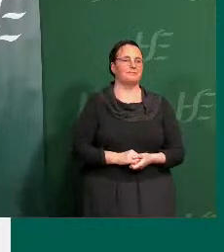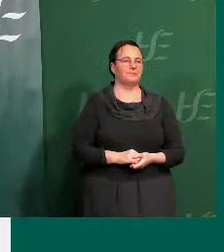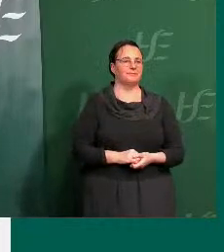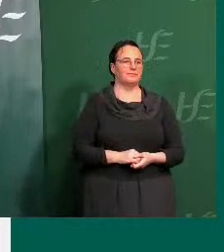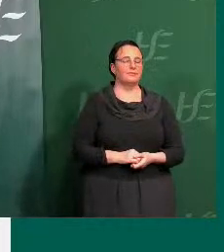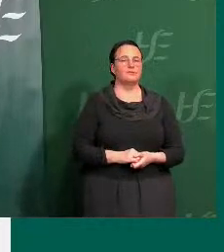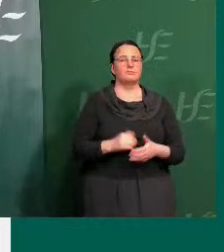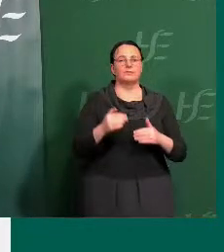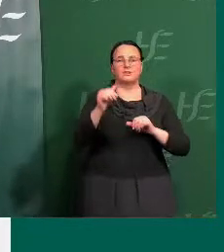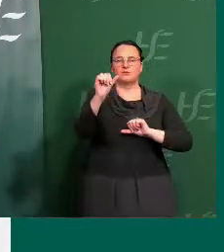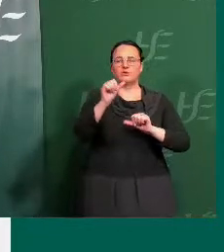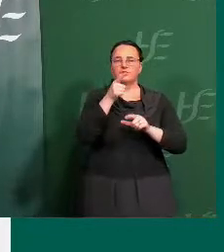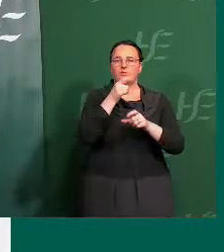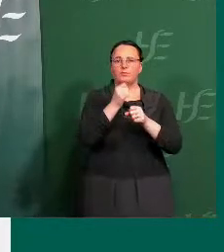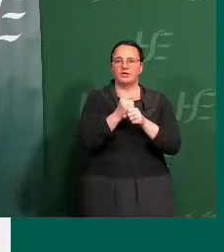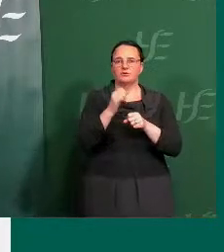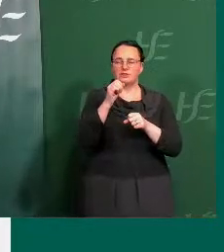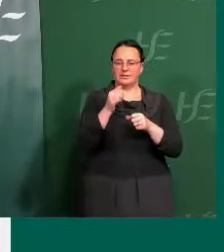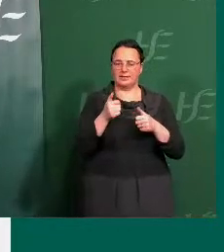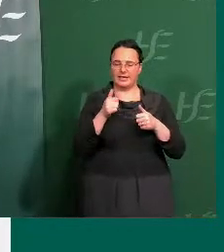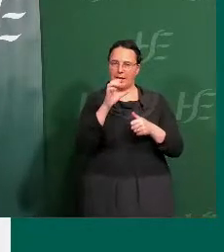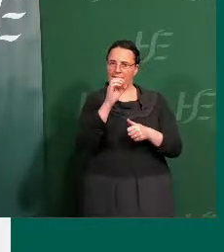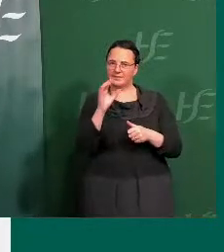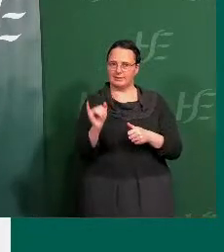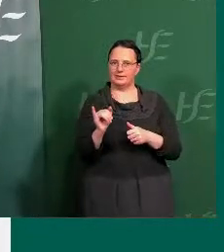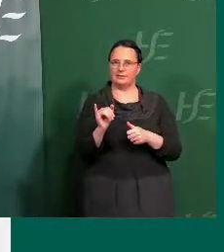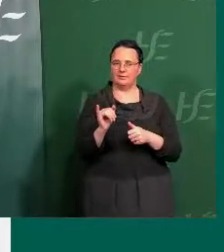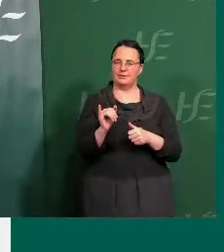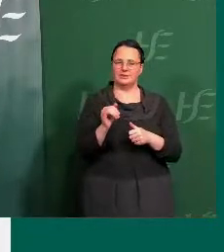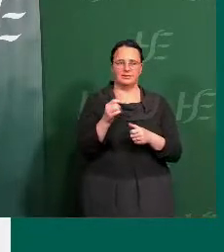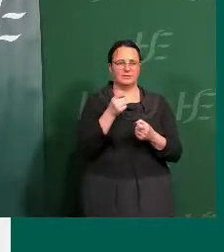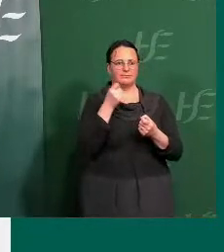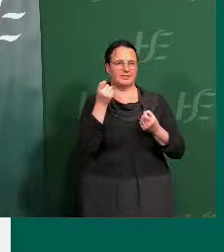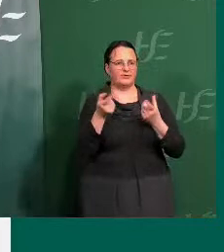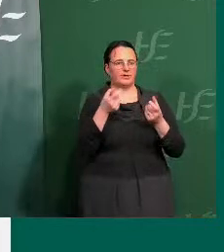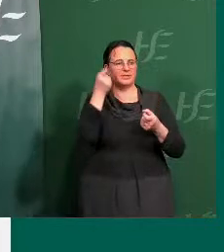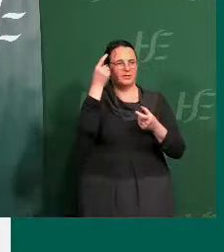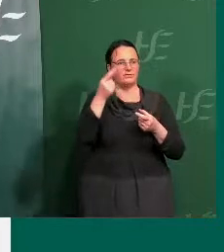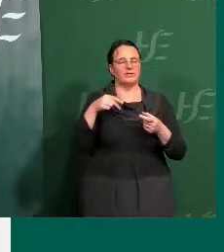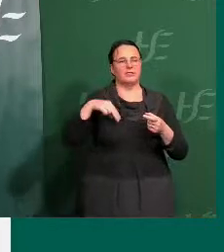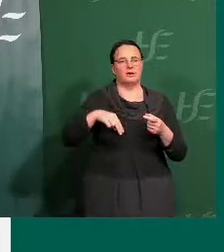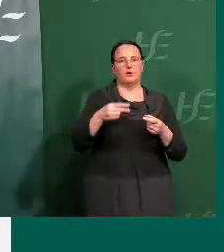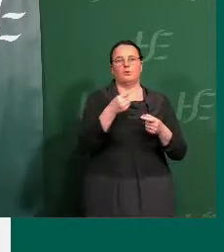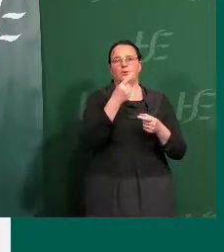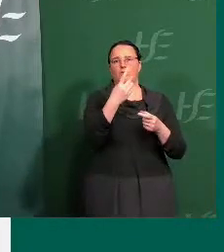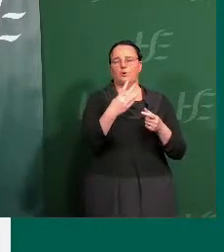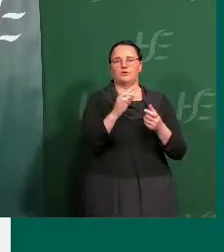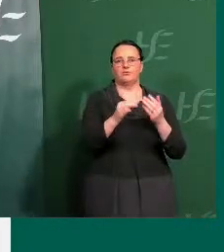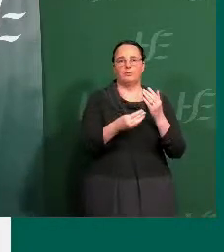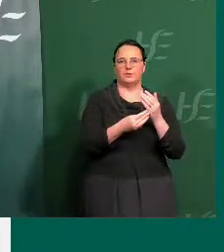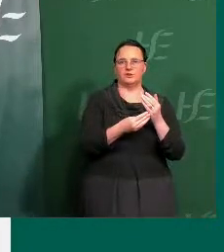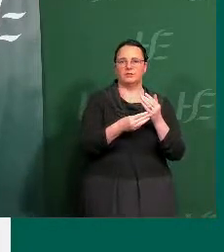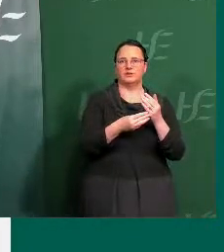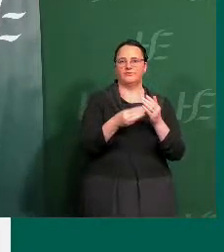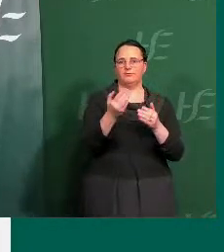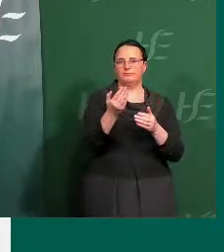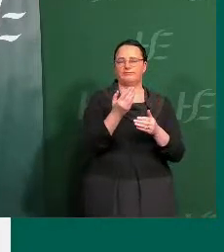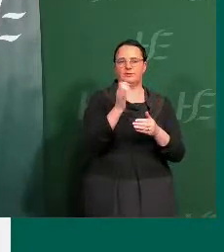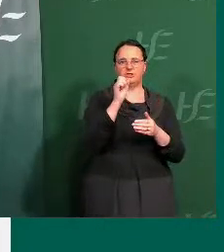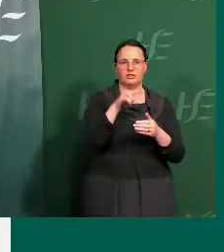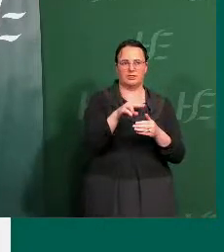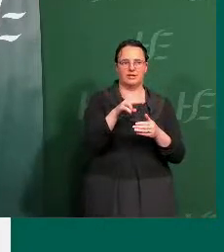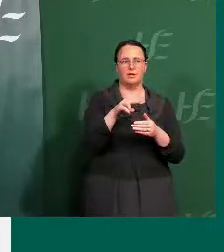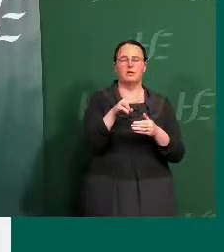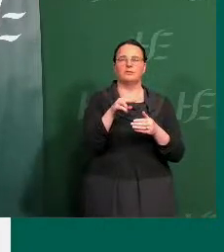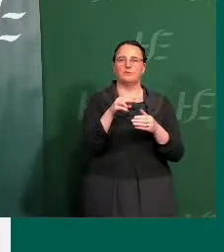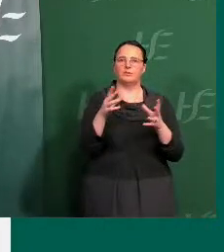So just briefly on our capacity to give people a flavour again, we're close to 250,000 come January, 245,000 in December,